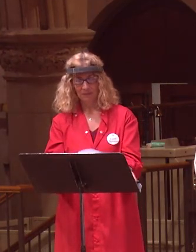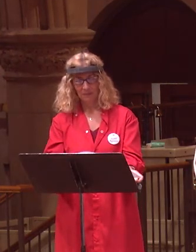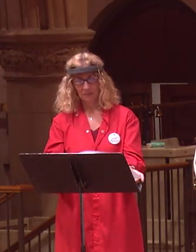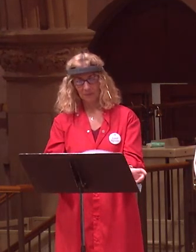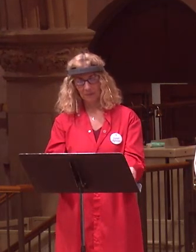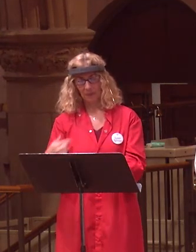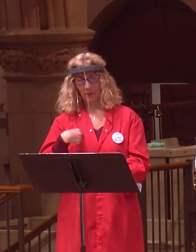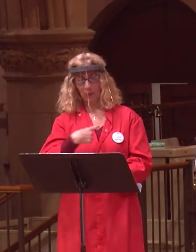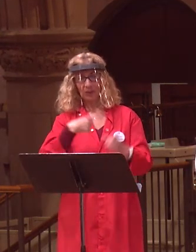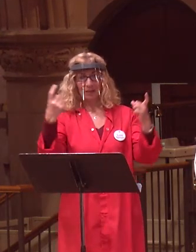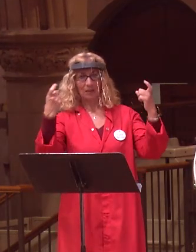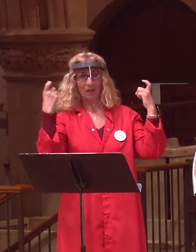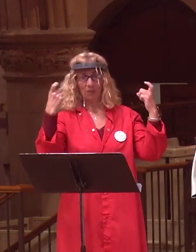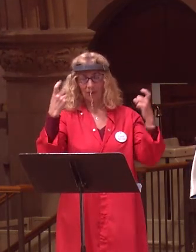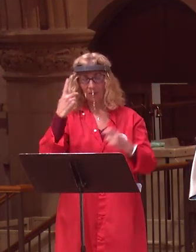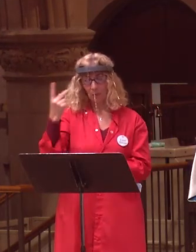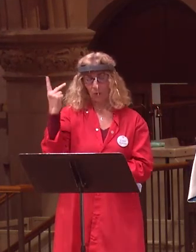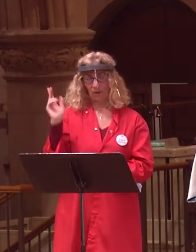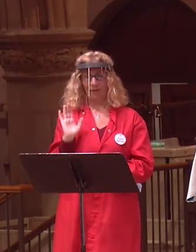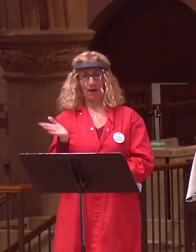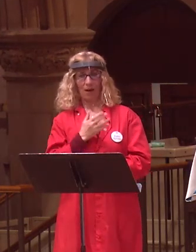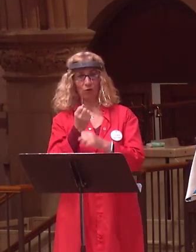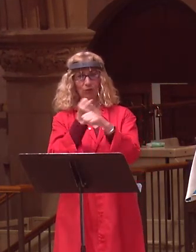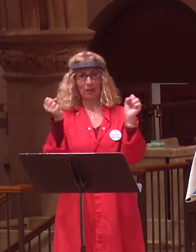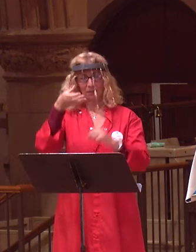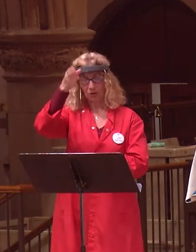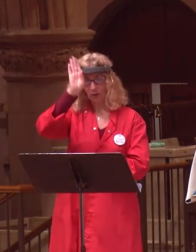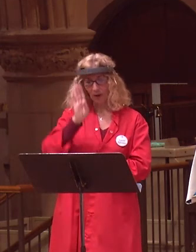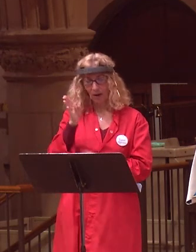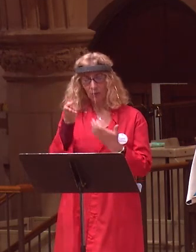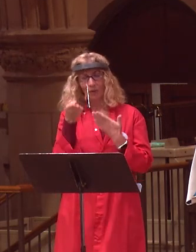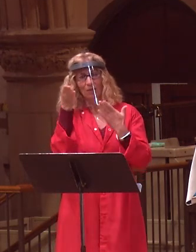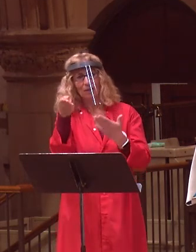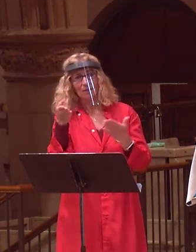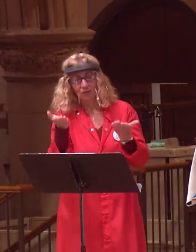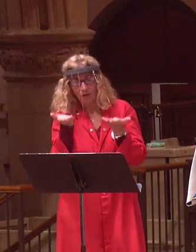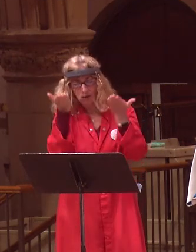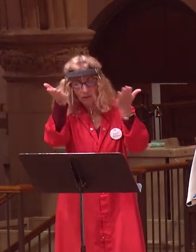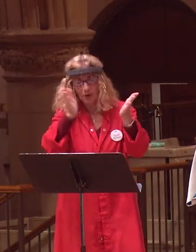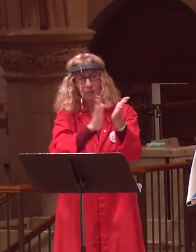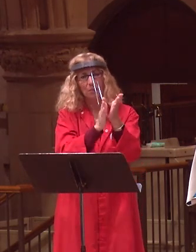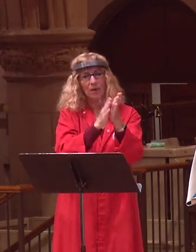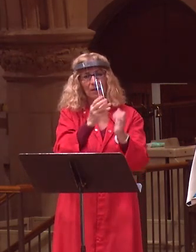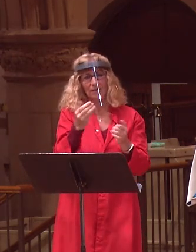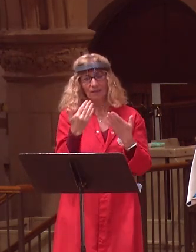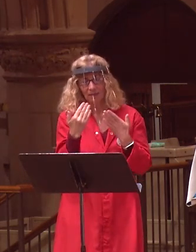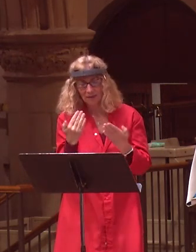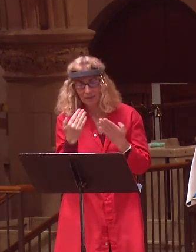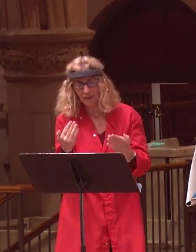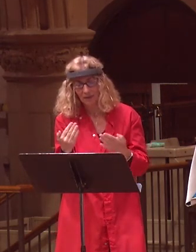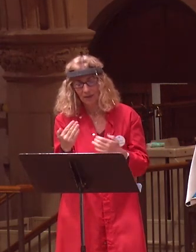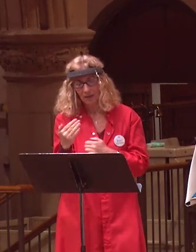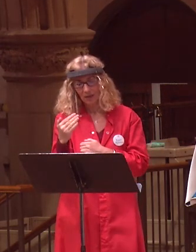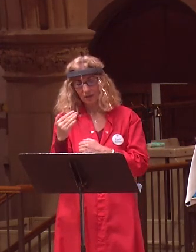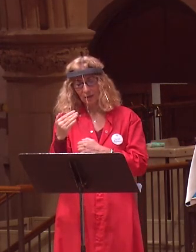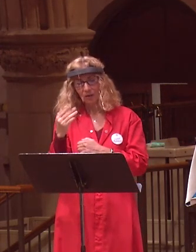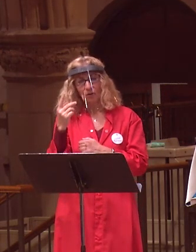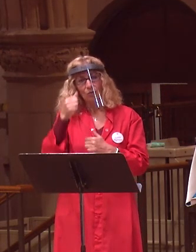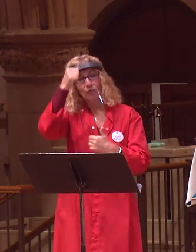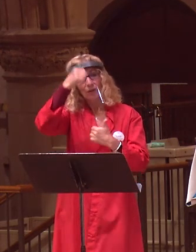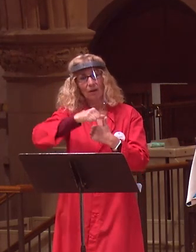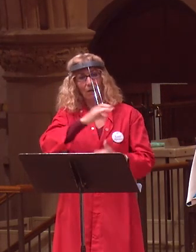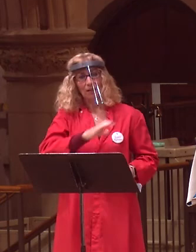We celebrate the memorial of our redemption, O God, in this offering of praise and thanksgiving, recalling Christ's